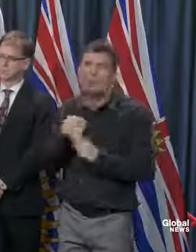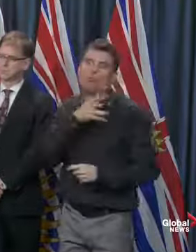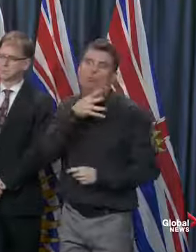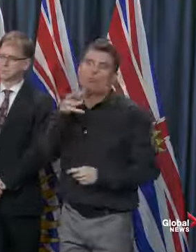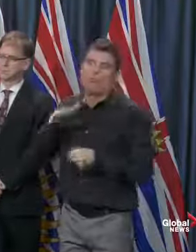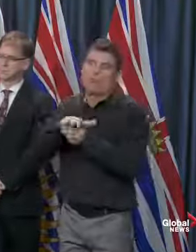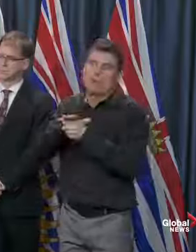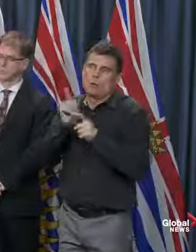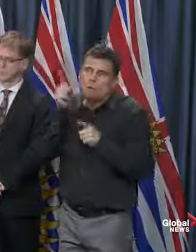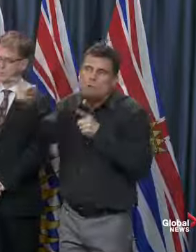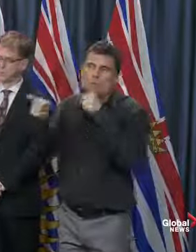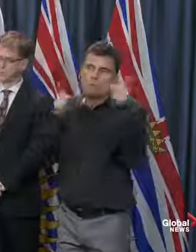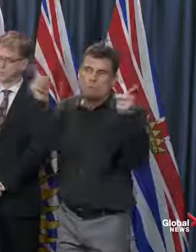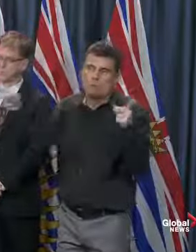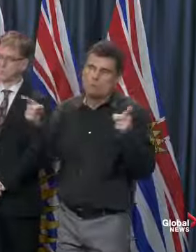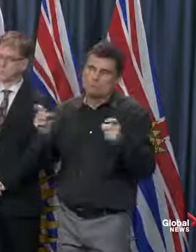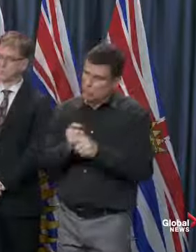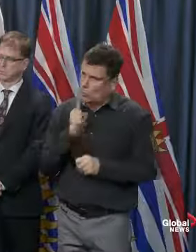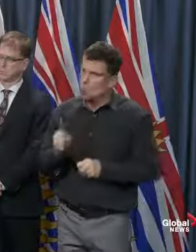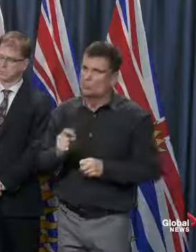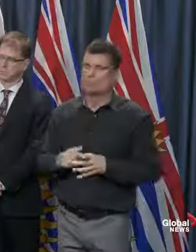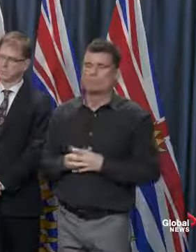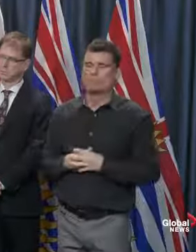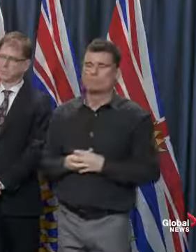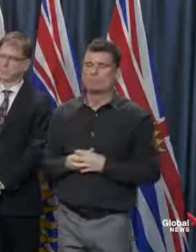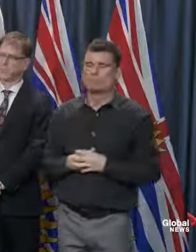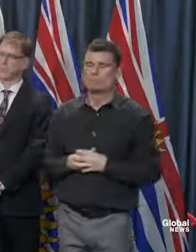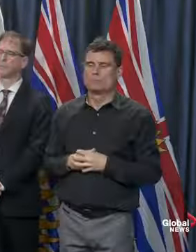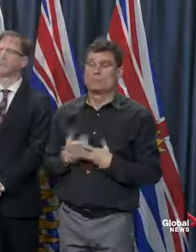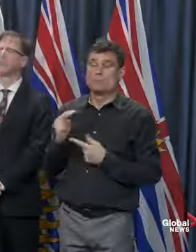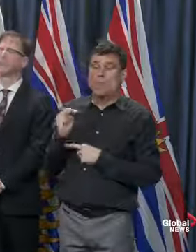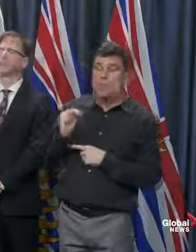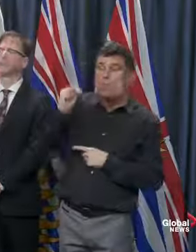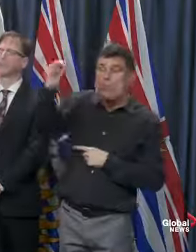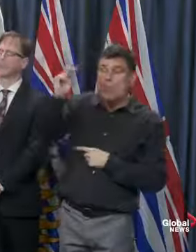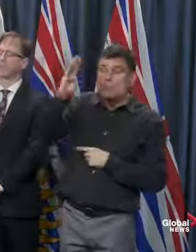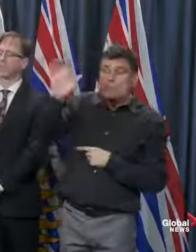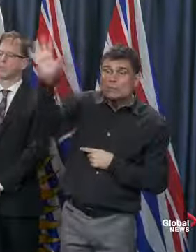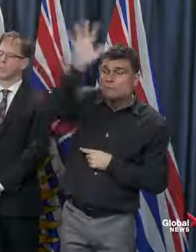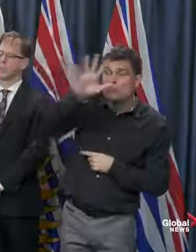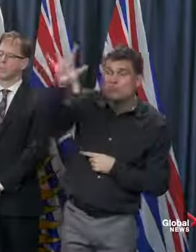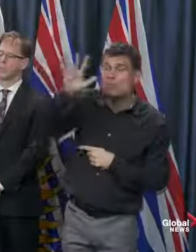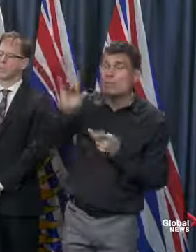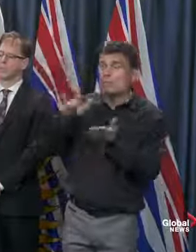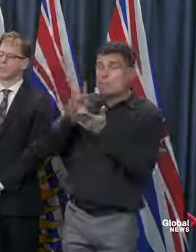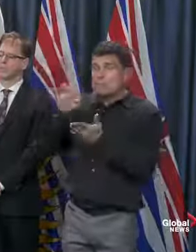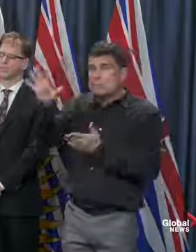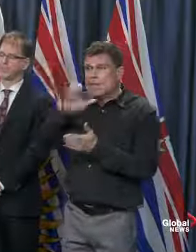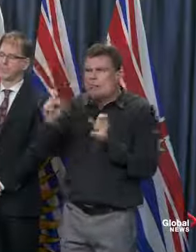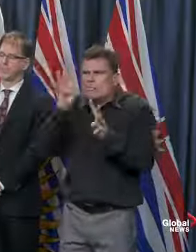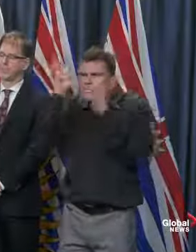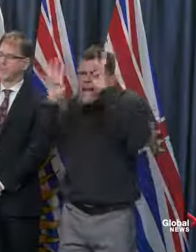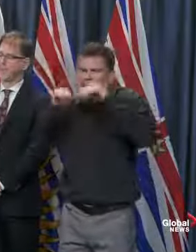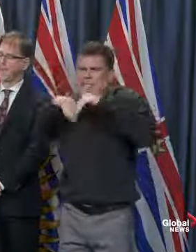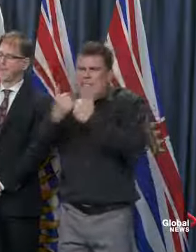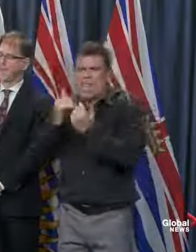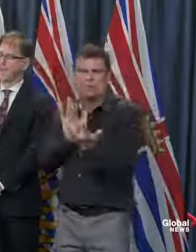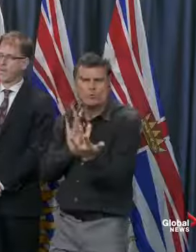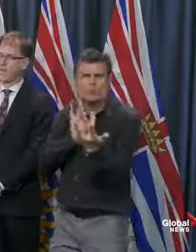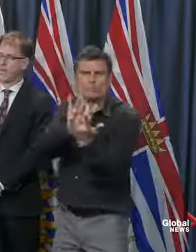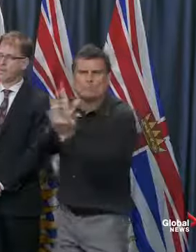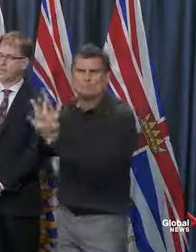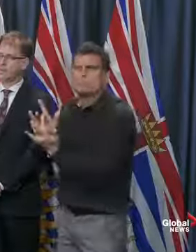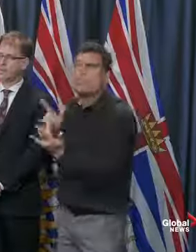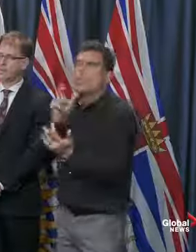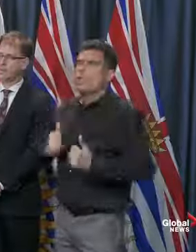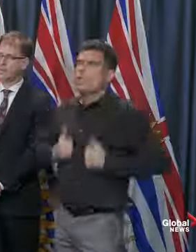places, both in the north and the interior, where a public health nurse will go to somebody's house, or a medical health